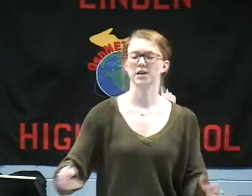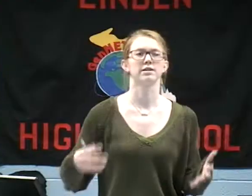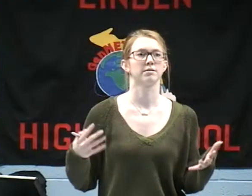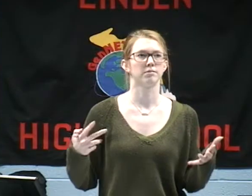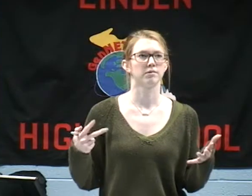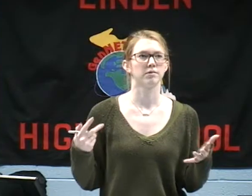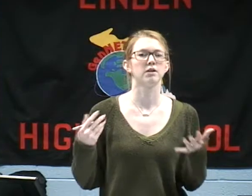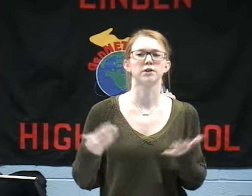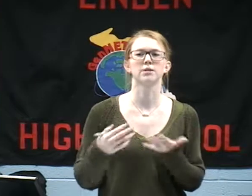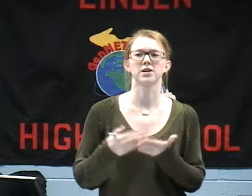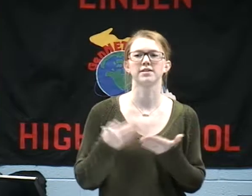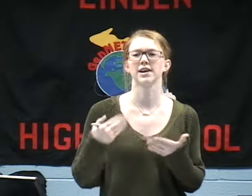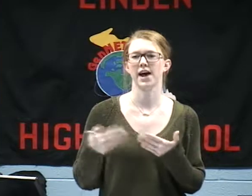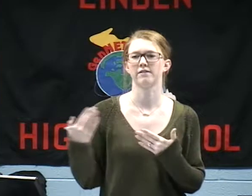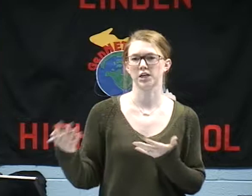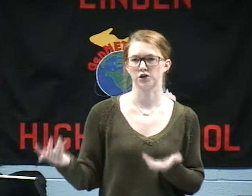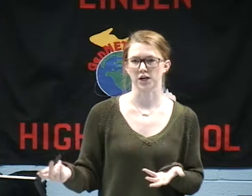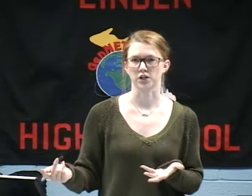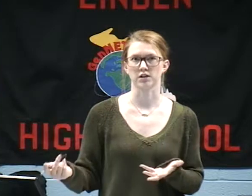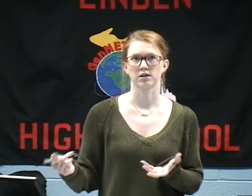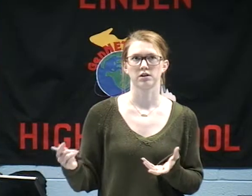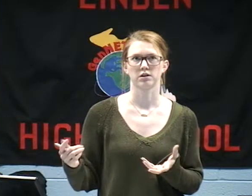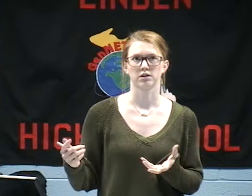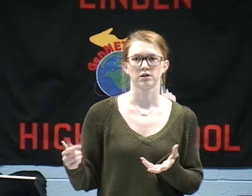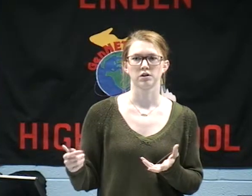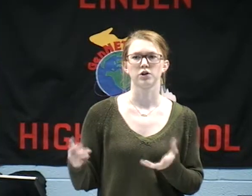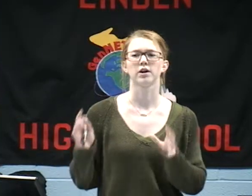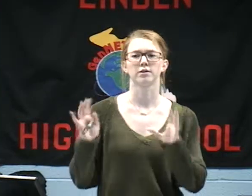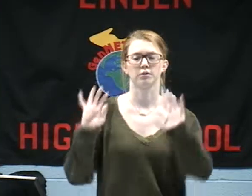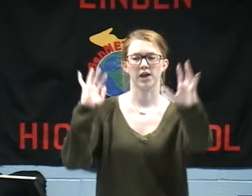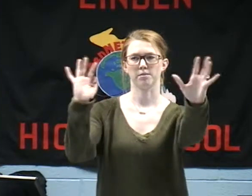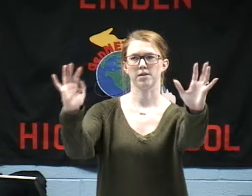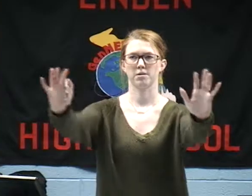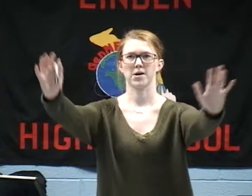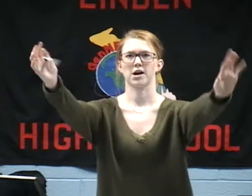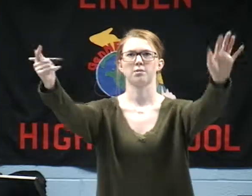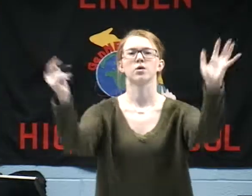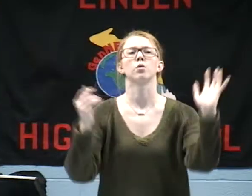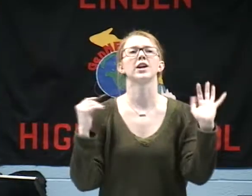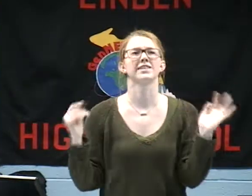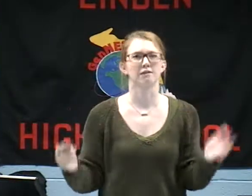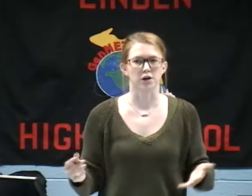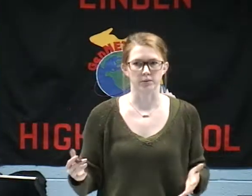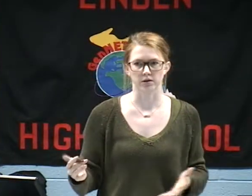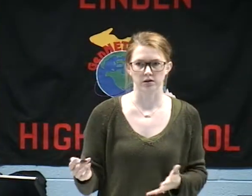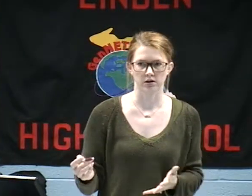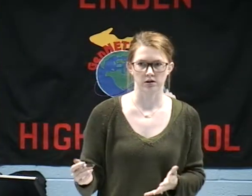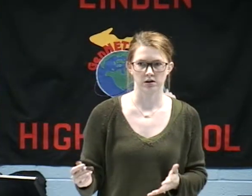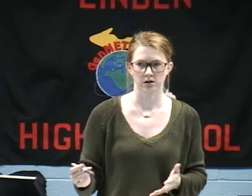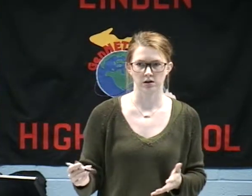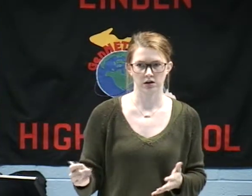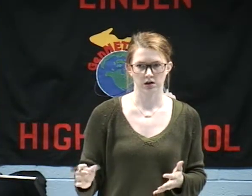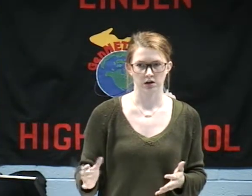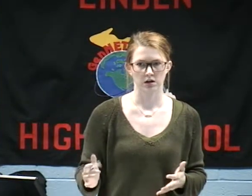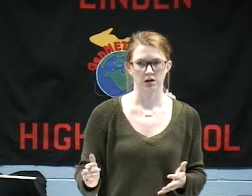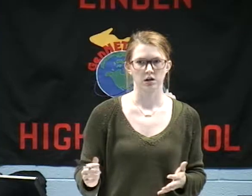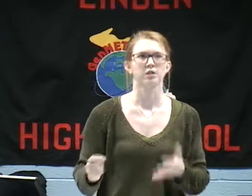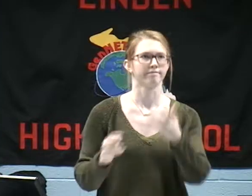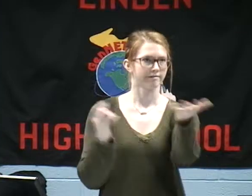means the verb doesn't have any direction. Wait, let me back up. What is a verb? It's a action word.